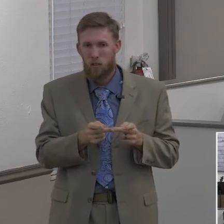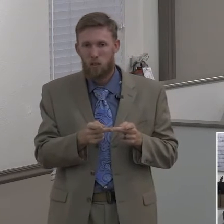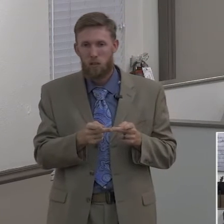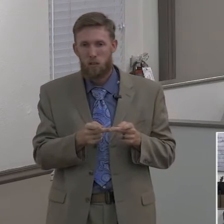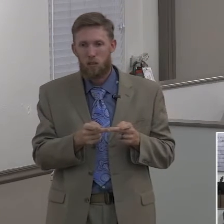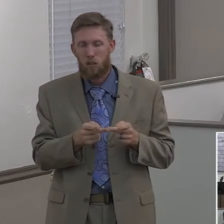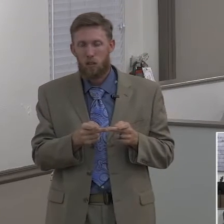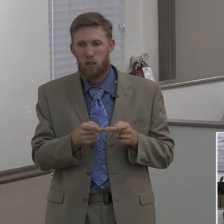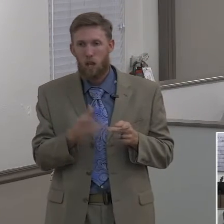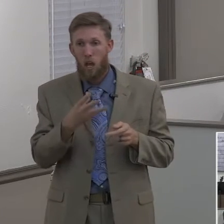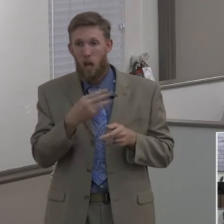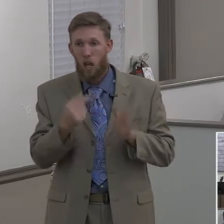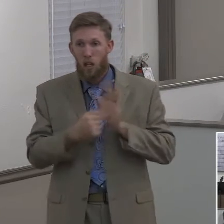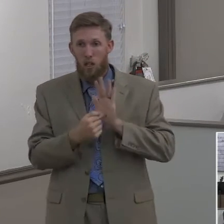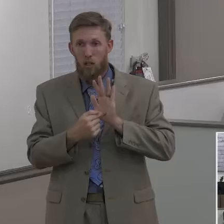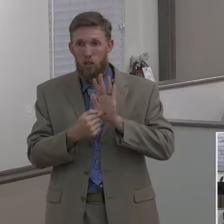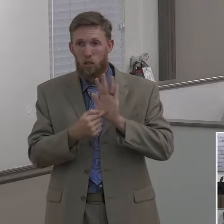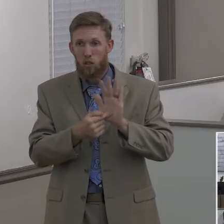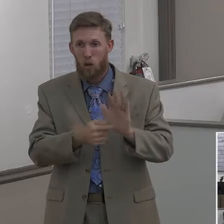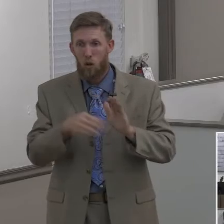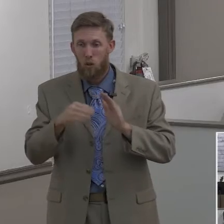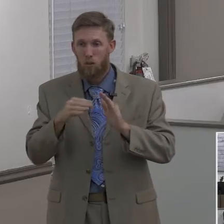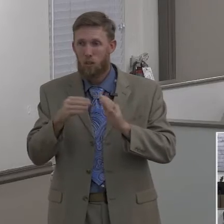and Him to others.